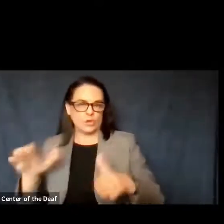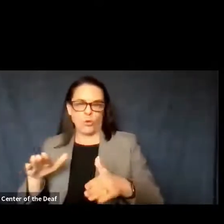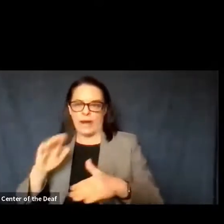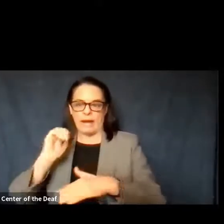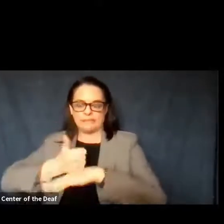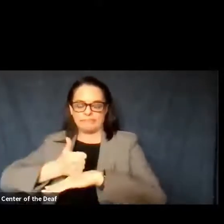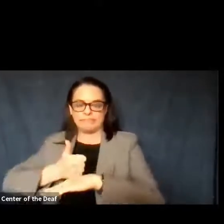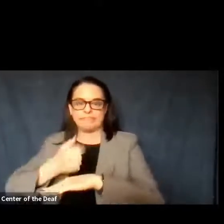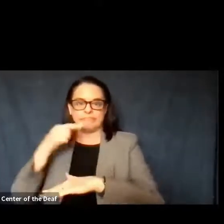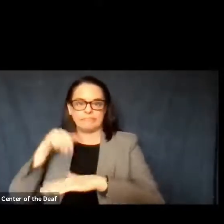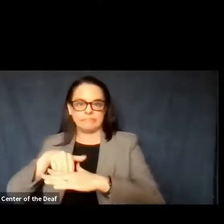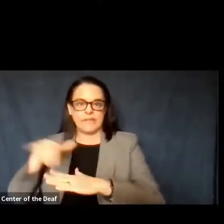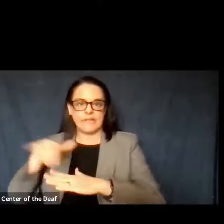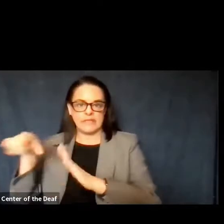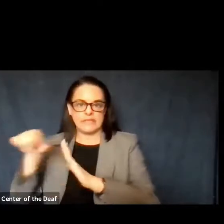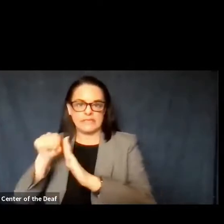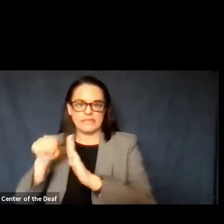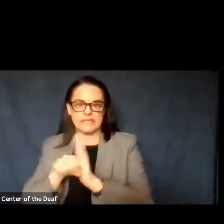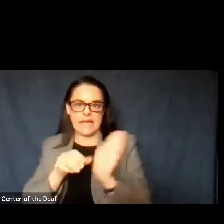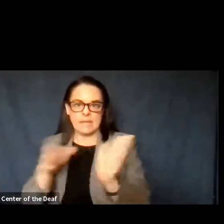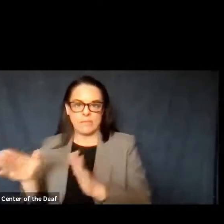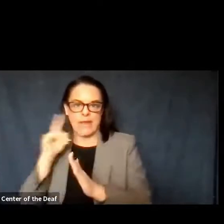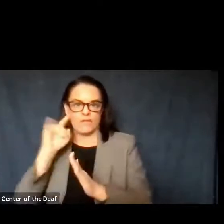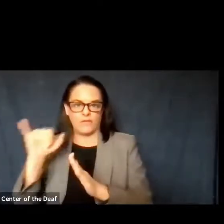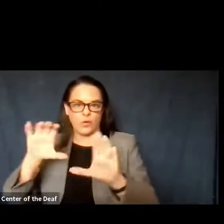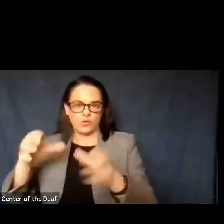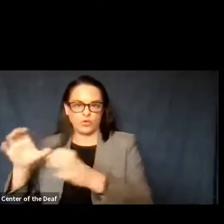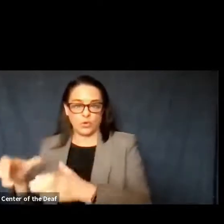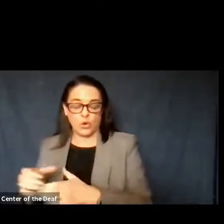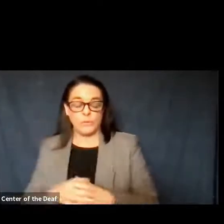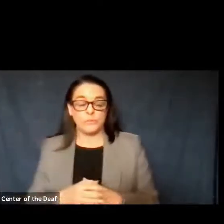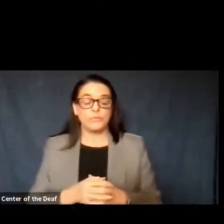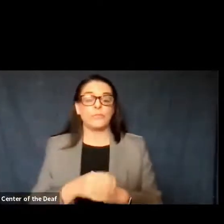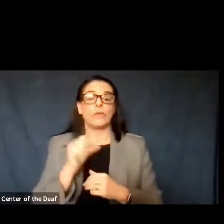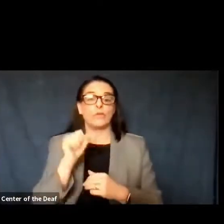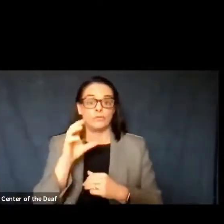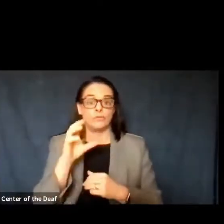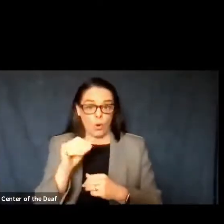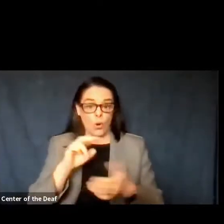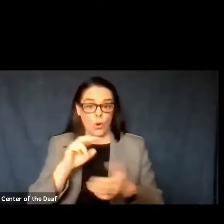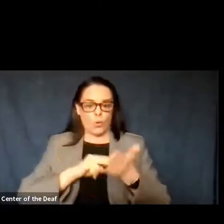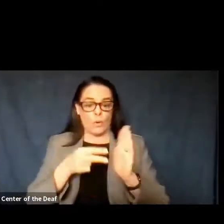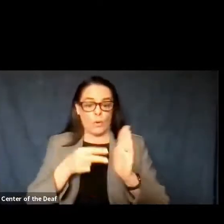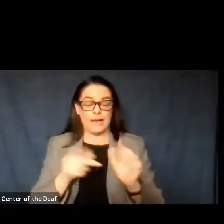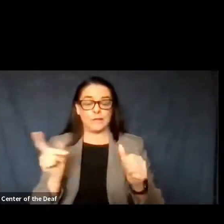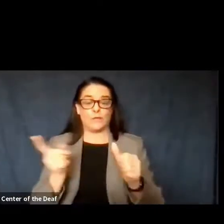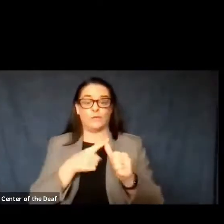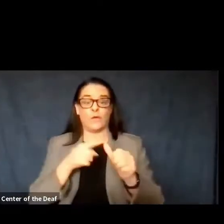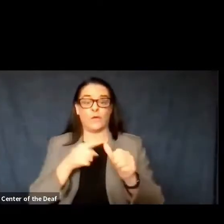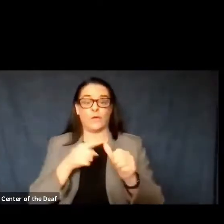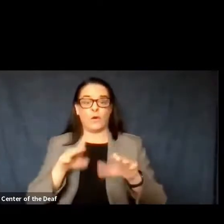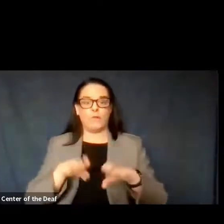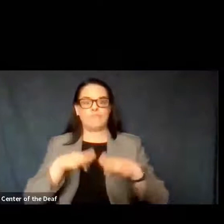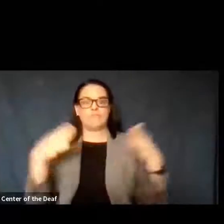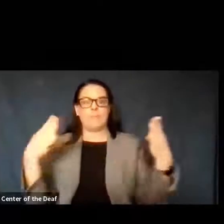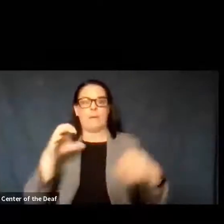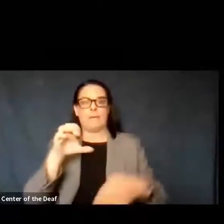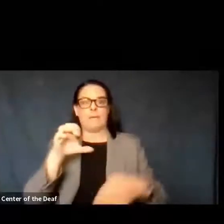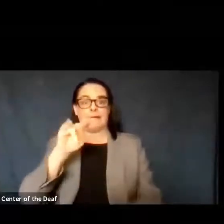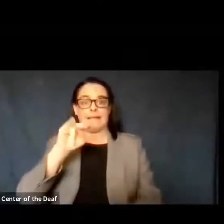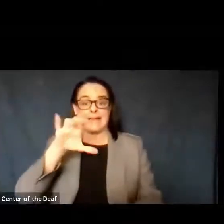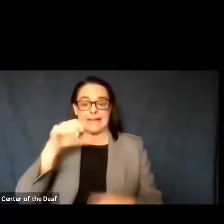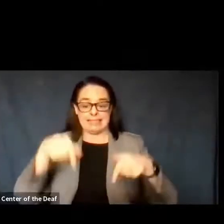That said, we are holding our first public clinic this Saturday at the Expo Center for folks who meet those